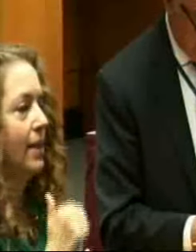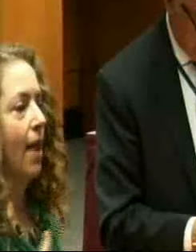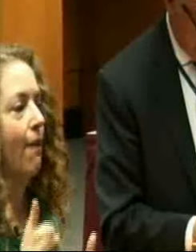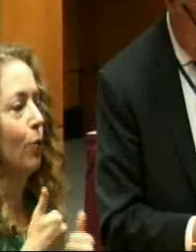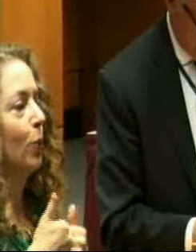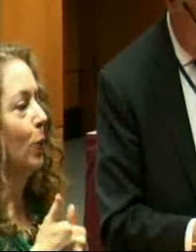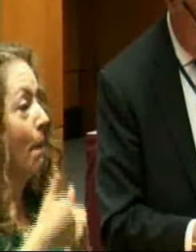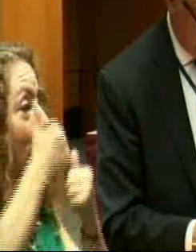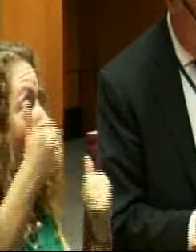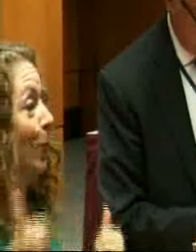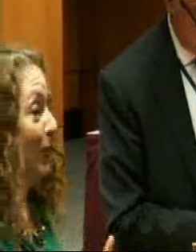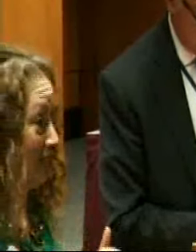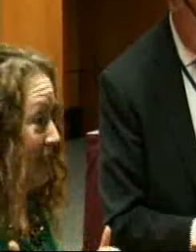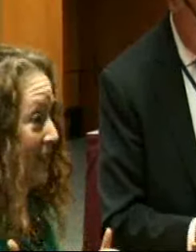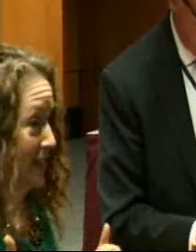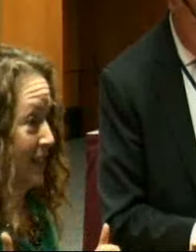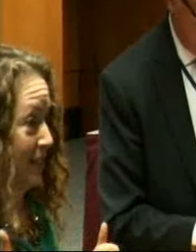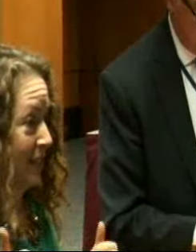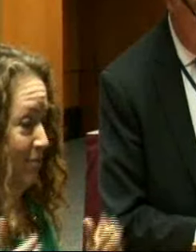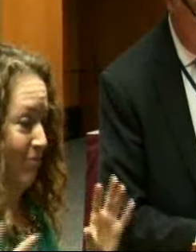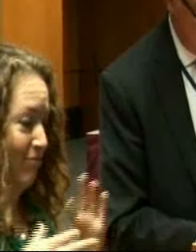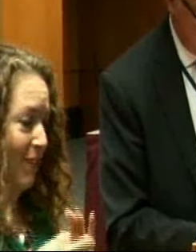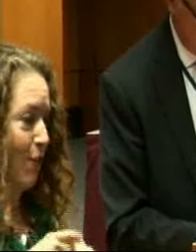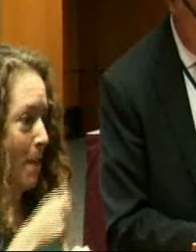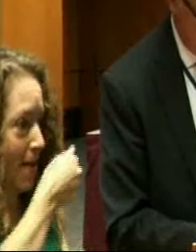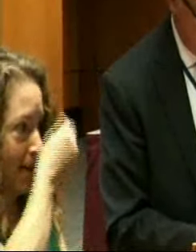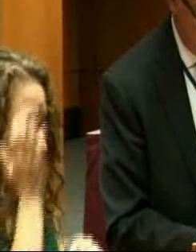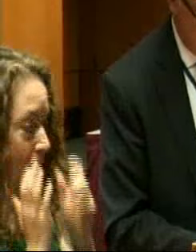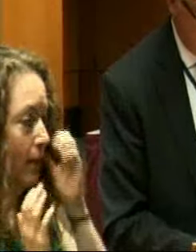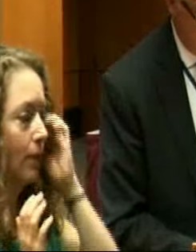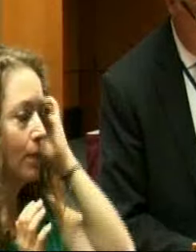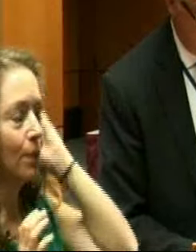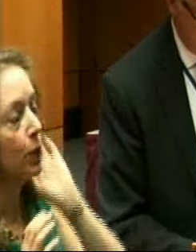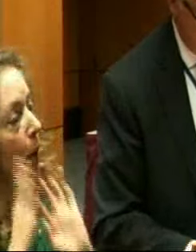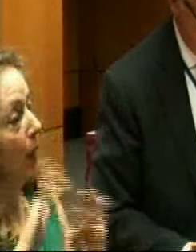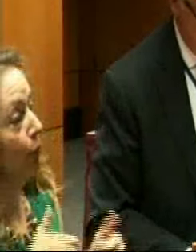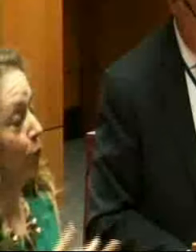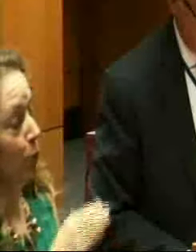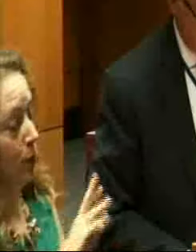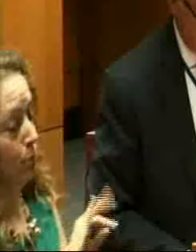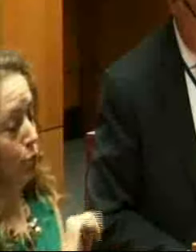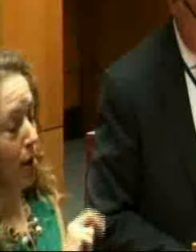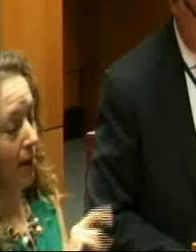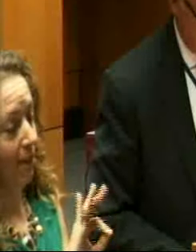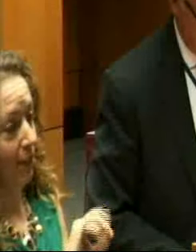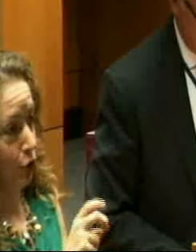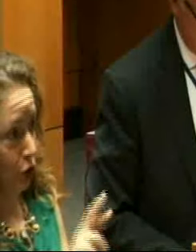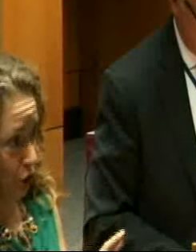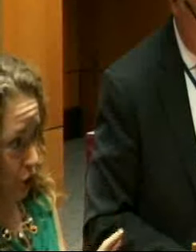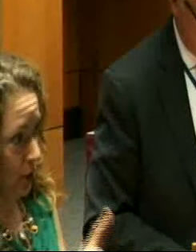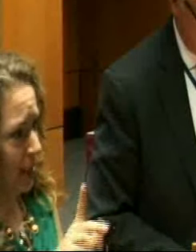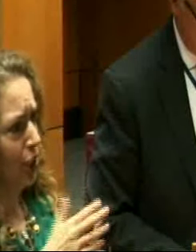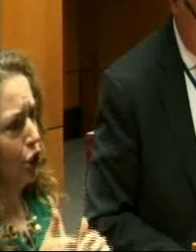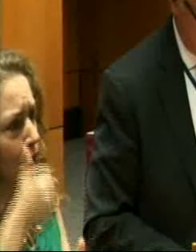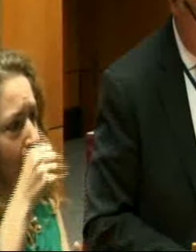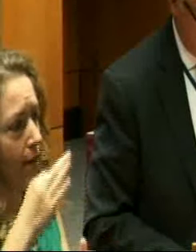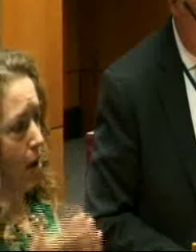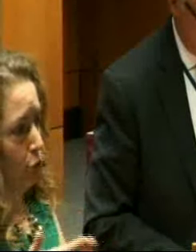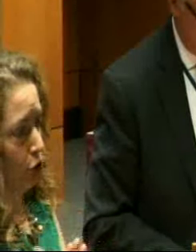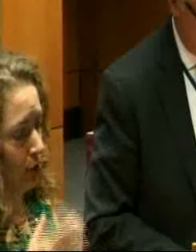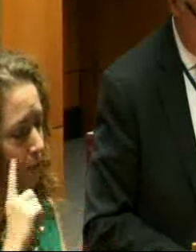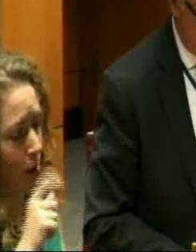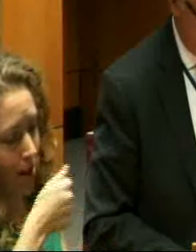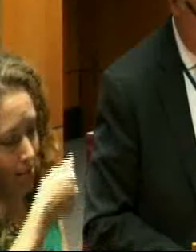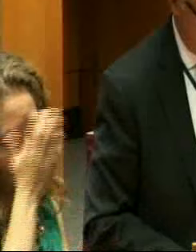from Alaska. I'll be introducing to you Brian Fisher, who's the Chief of Operations for the Alaska Division of